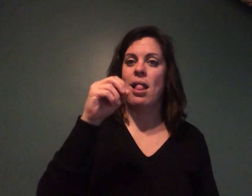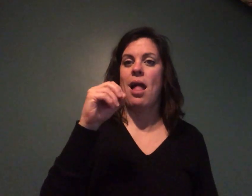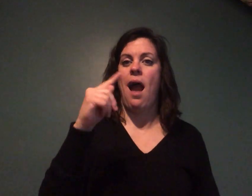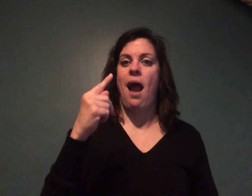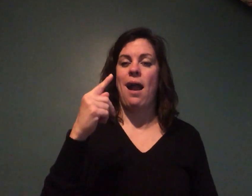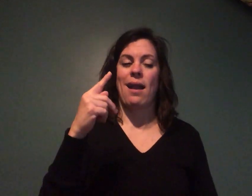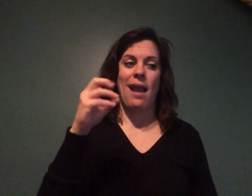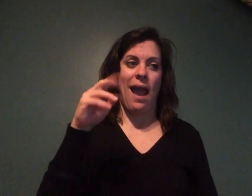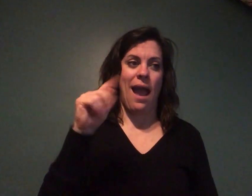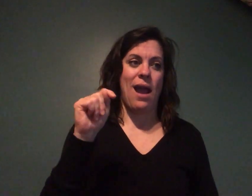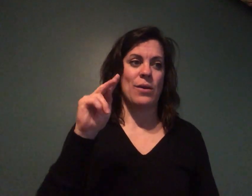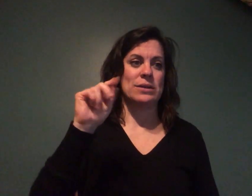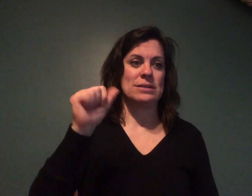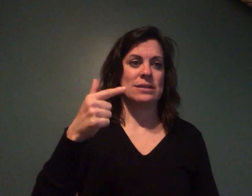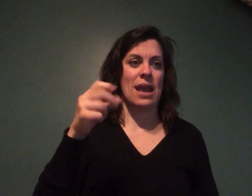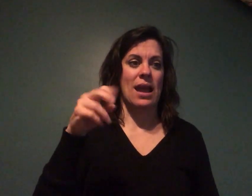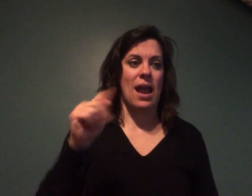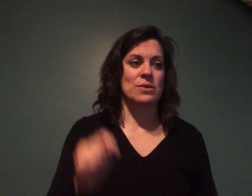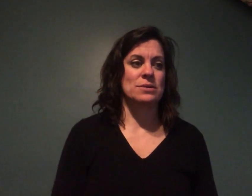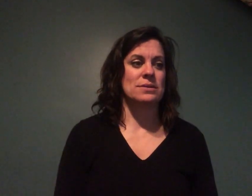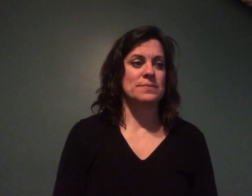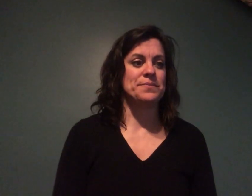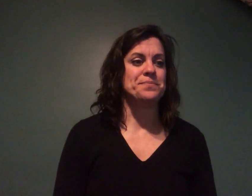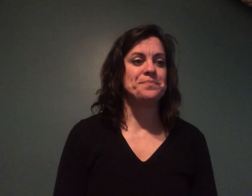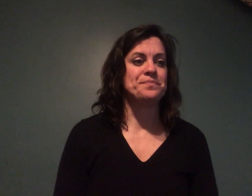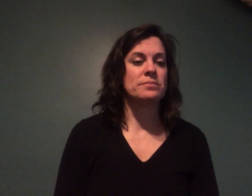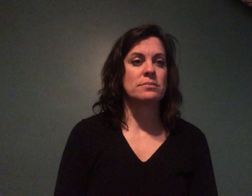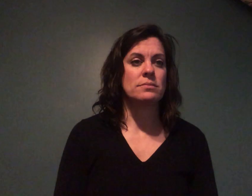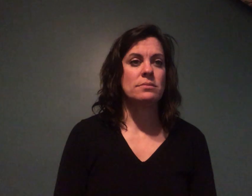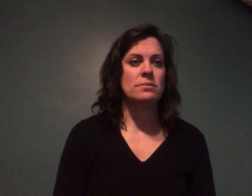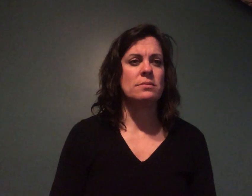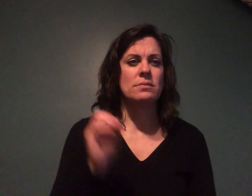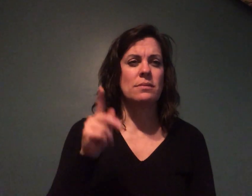Okay, let's go back to here. Let me go to here. Her voice is Yeah. delayed.